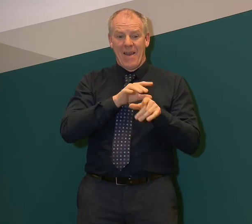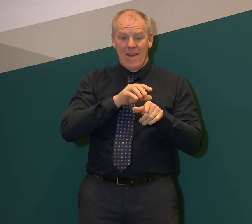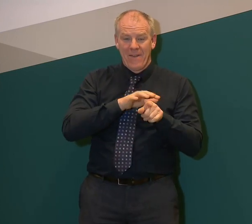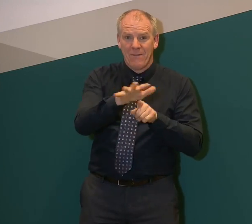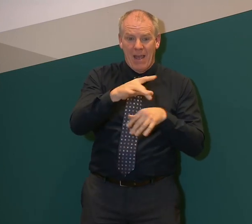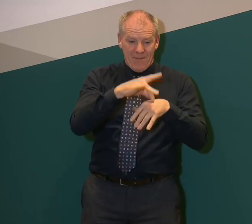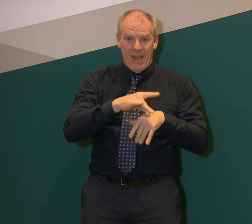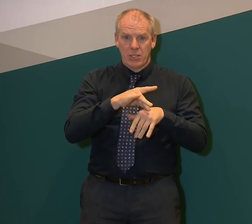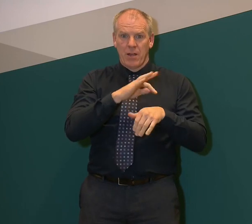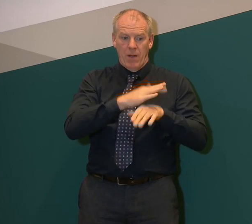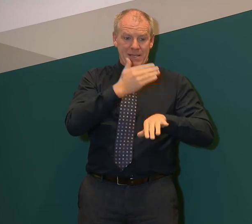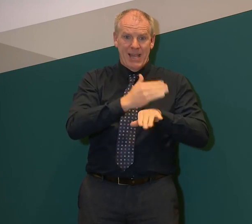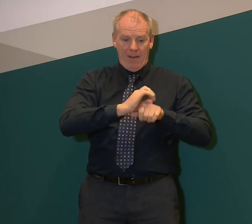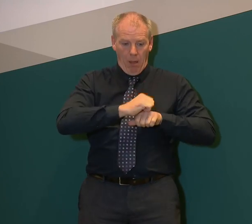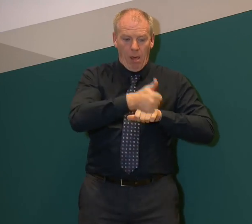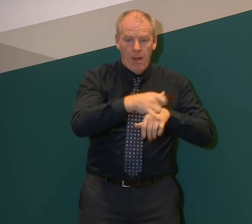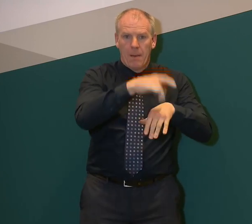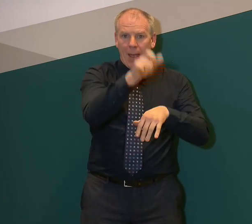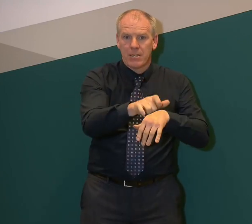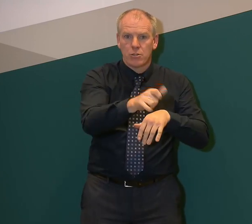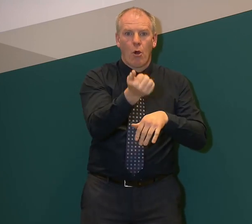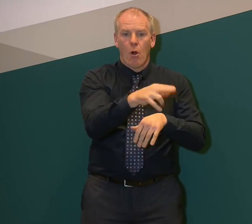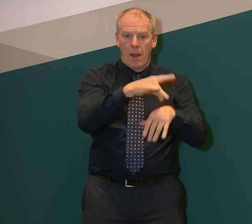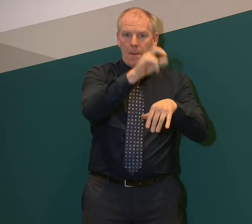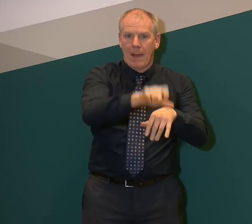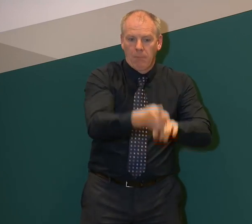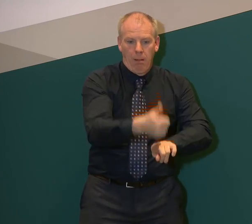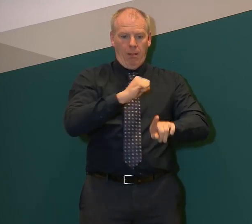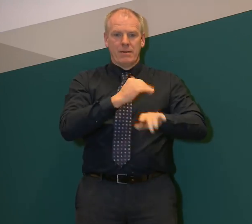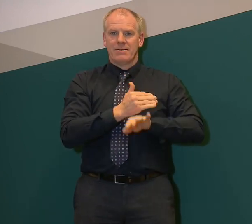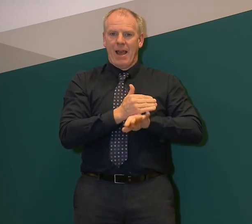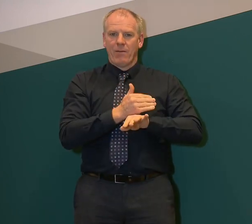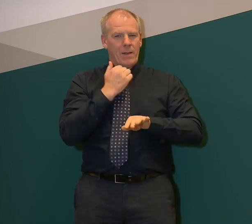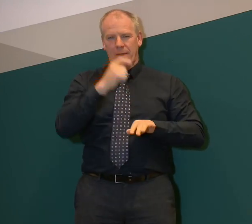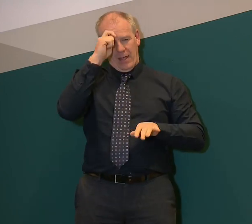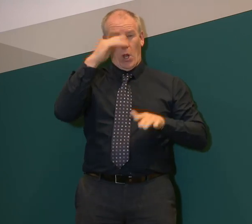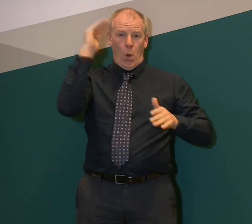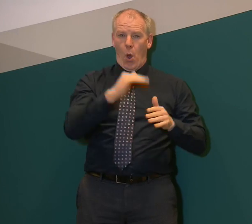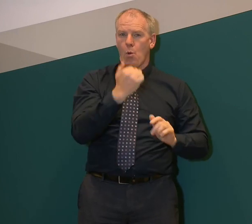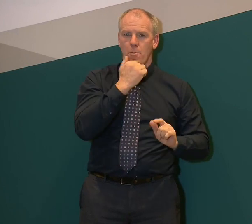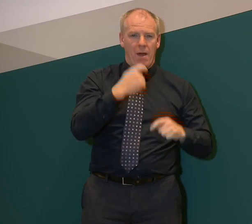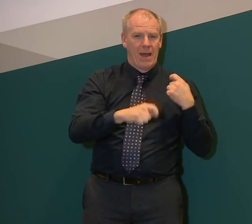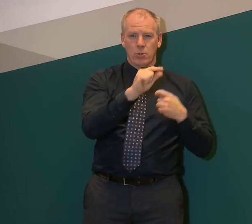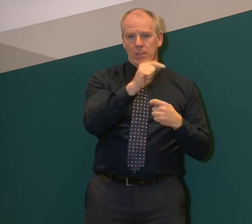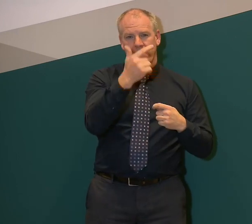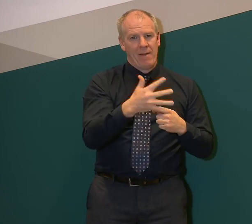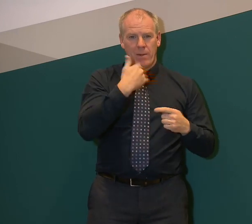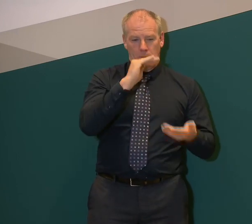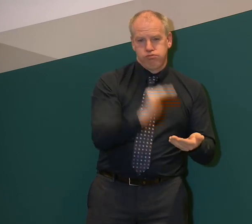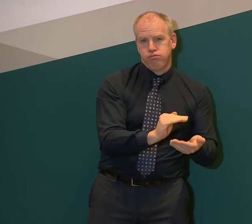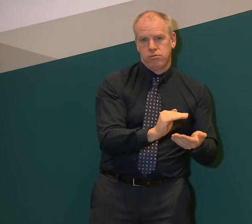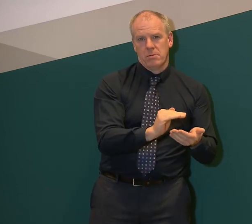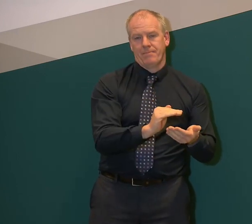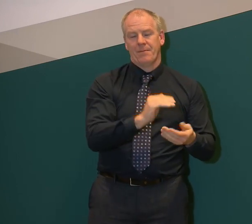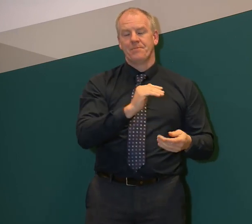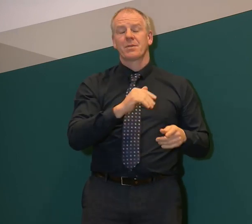from staff to patients or from patients to staff. We think that's a much, much lower figure, and it's something we want to really focus in on